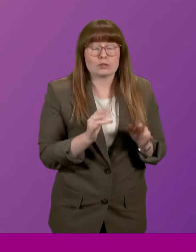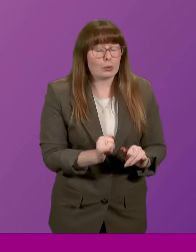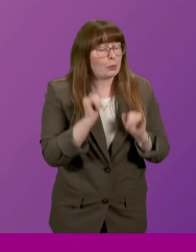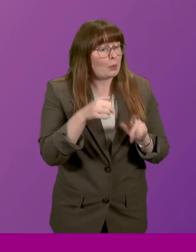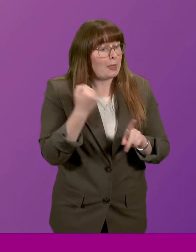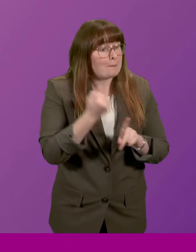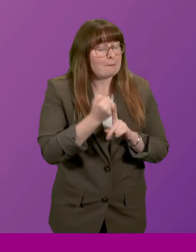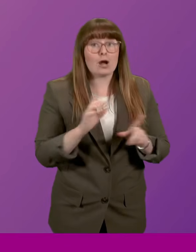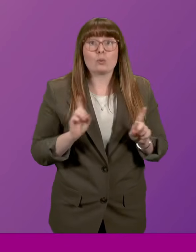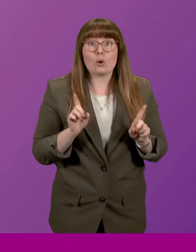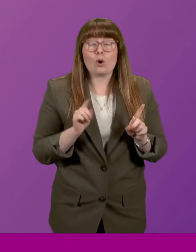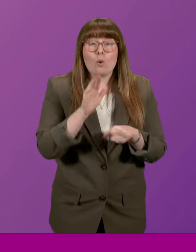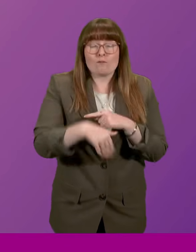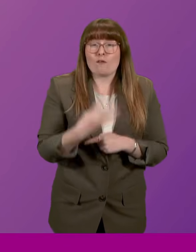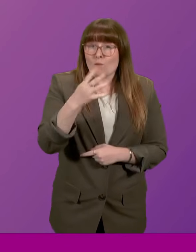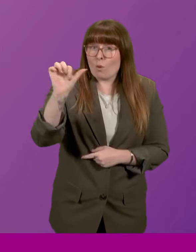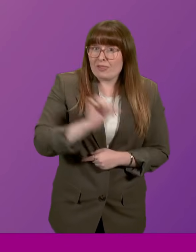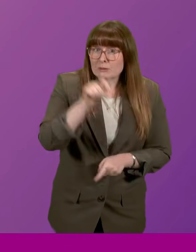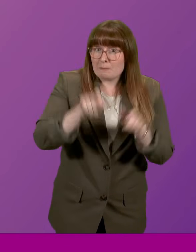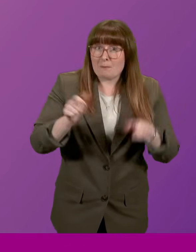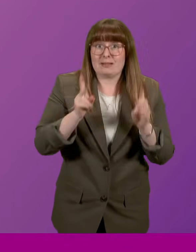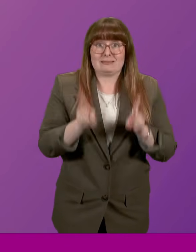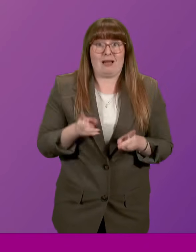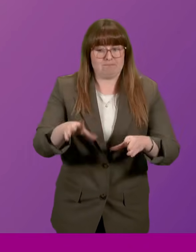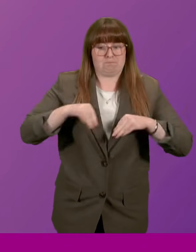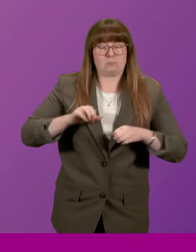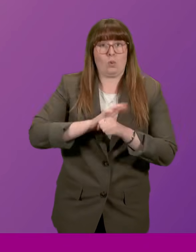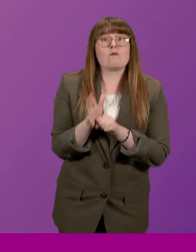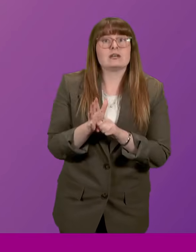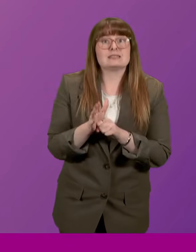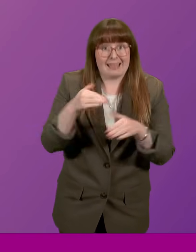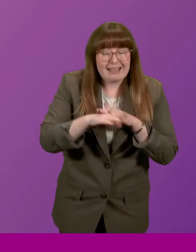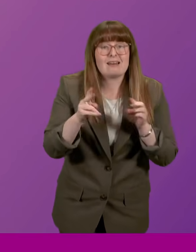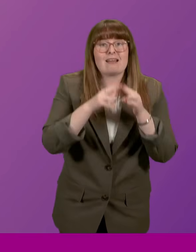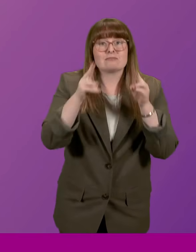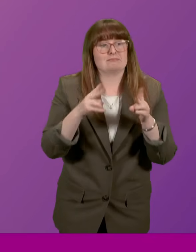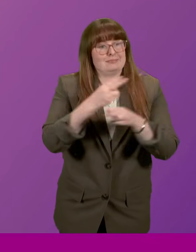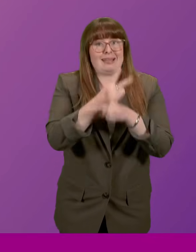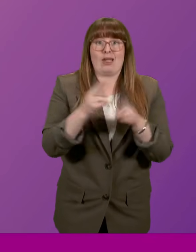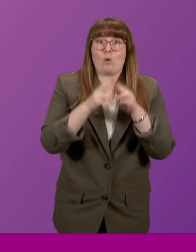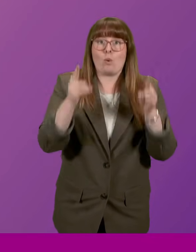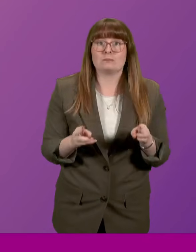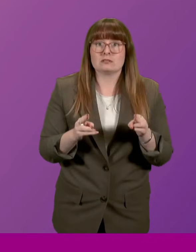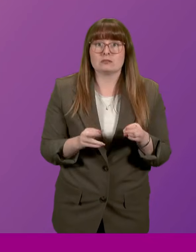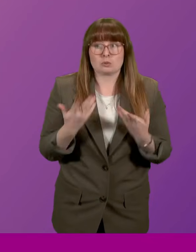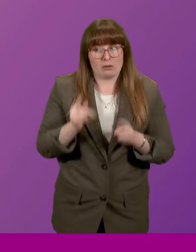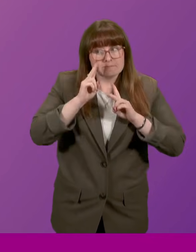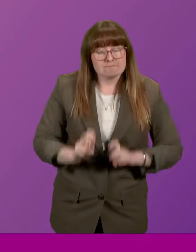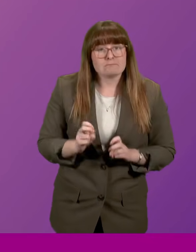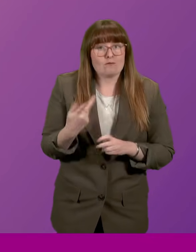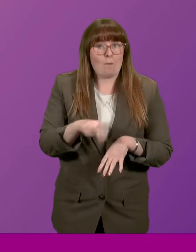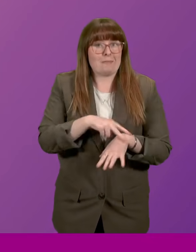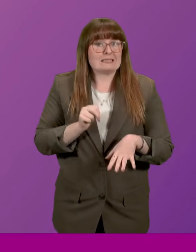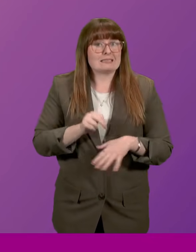was over 4,000 people died with COVID in care homes. And this is now being investigated by the